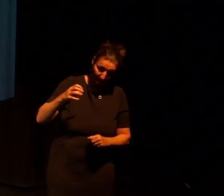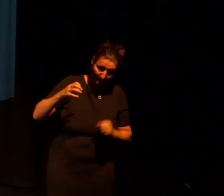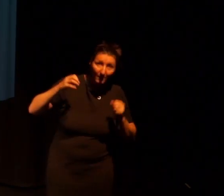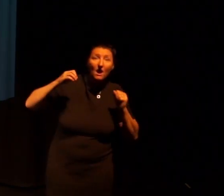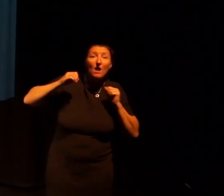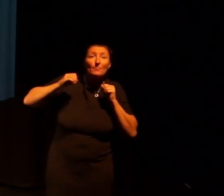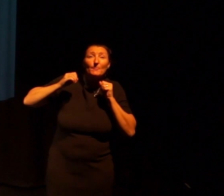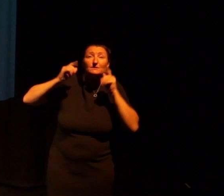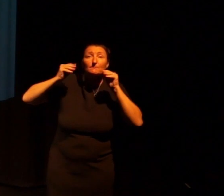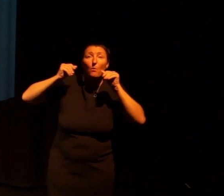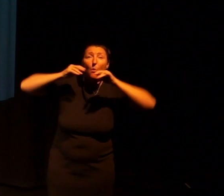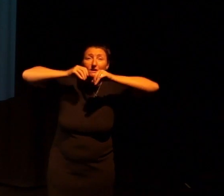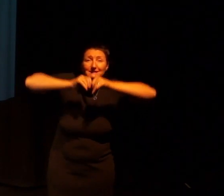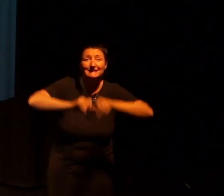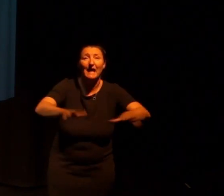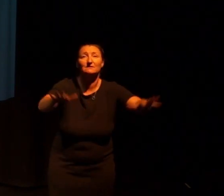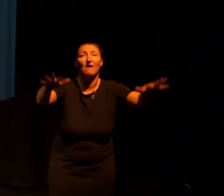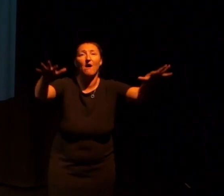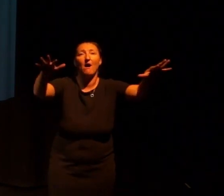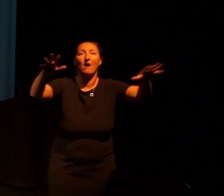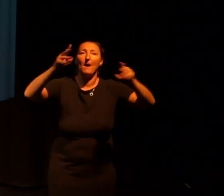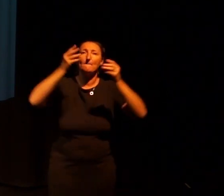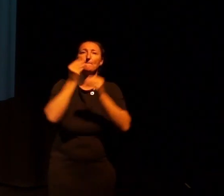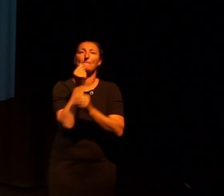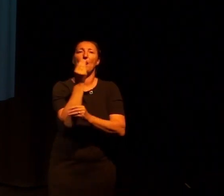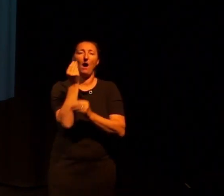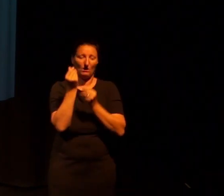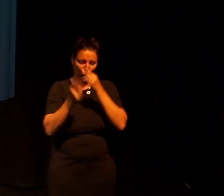scatter, plant regeneration's annual matter.